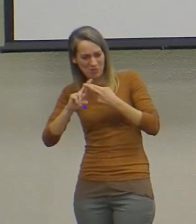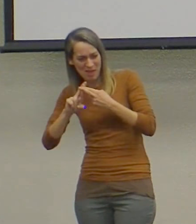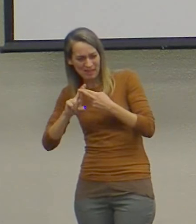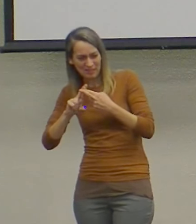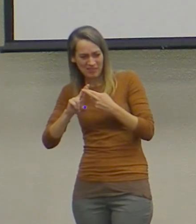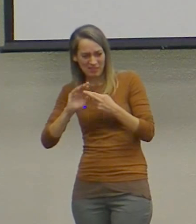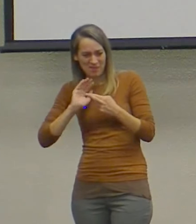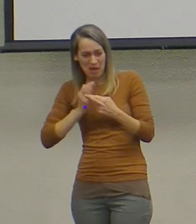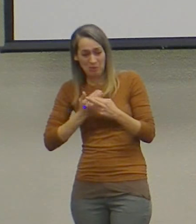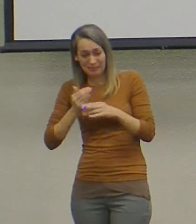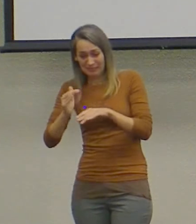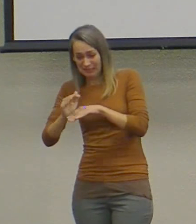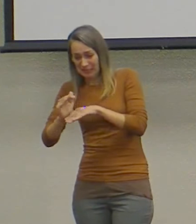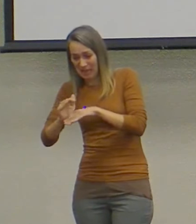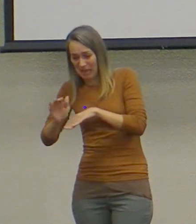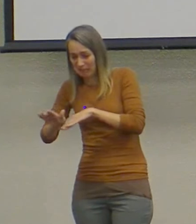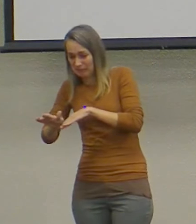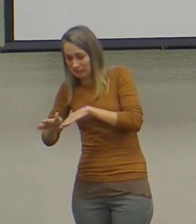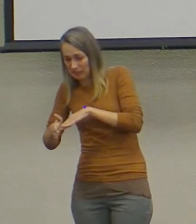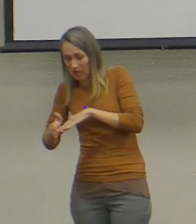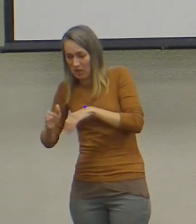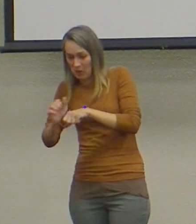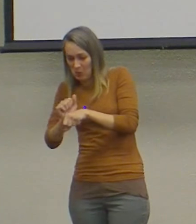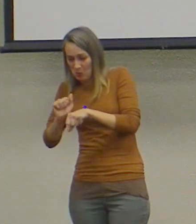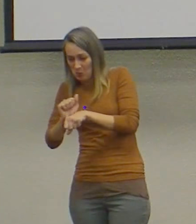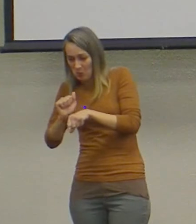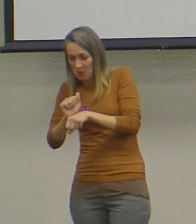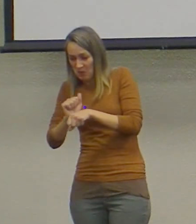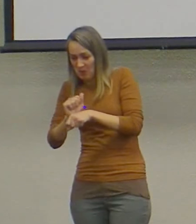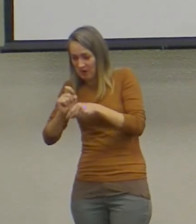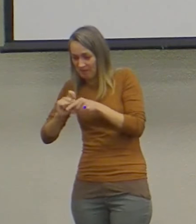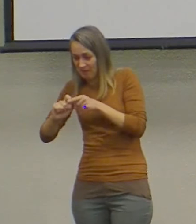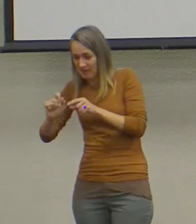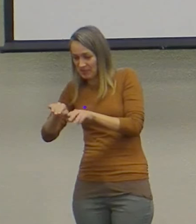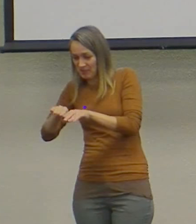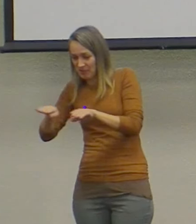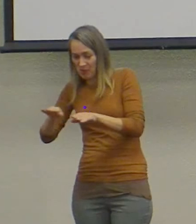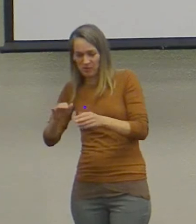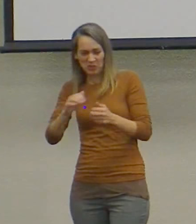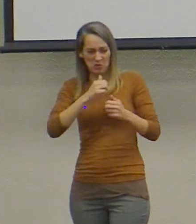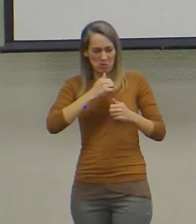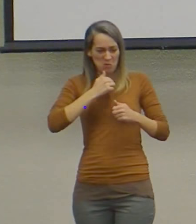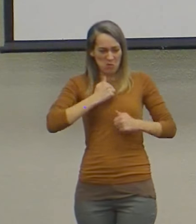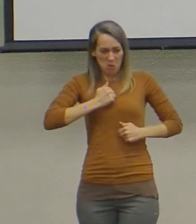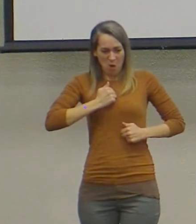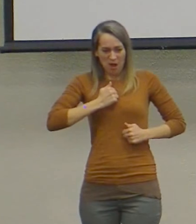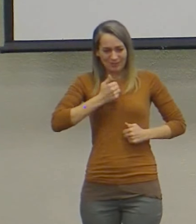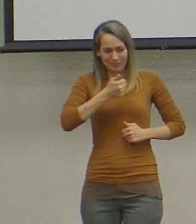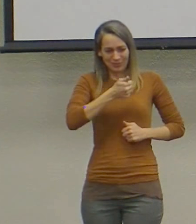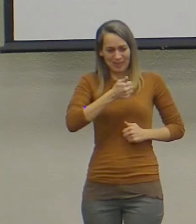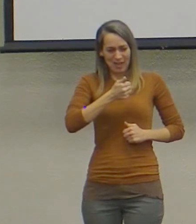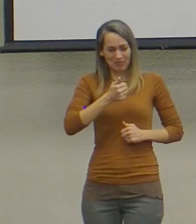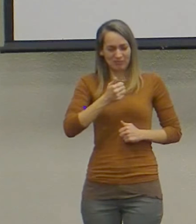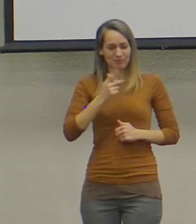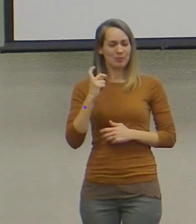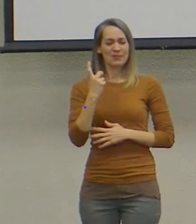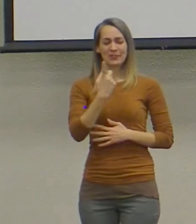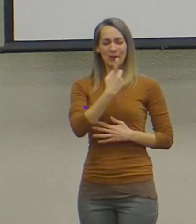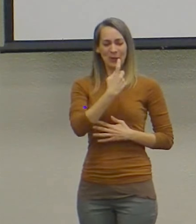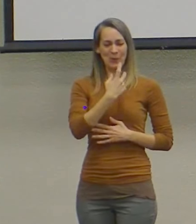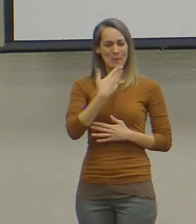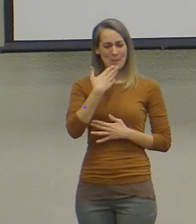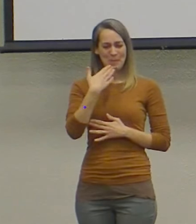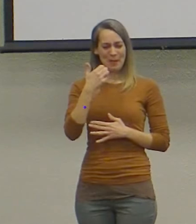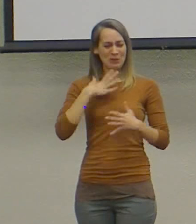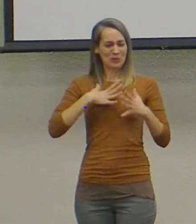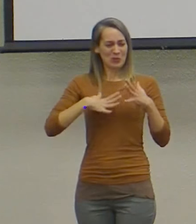be winnowing, barley on the threshing floor. Wash and perfume yourself and put on your best clothes. And you hear the advice